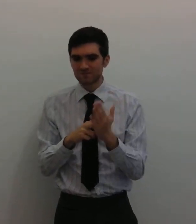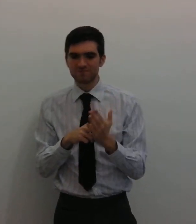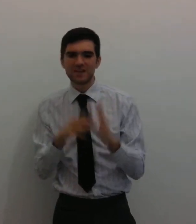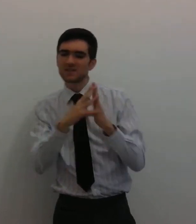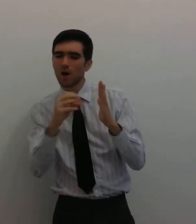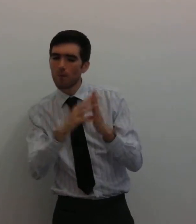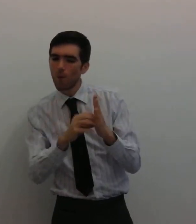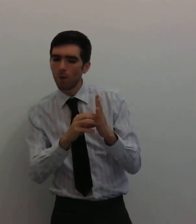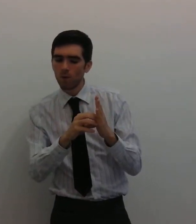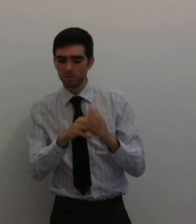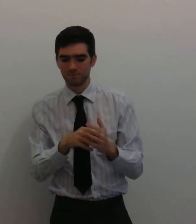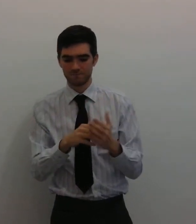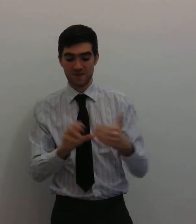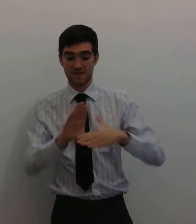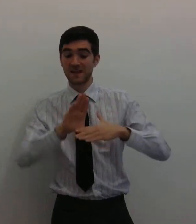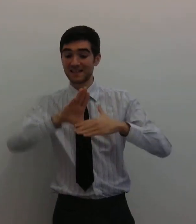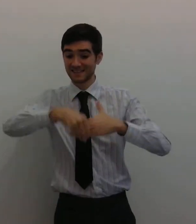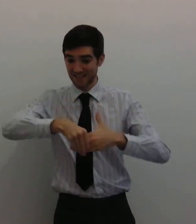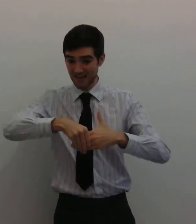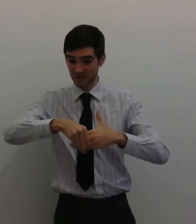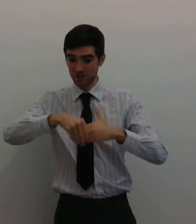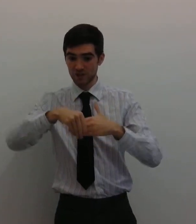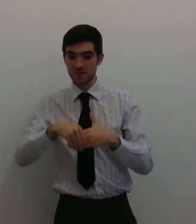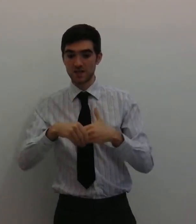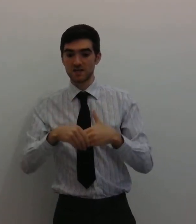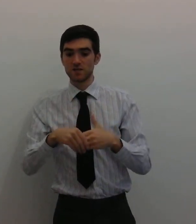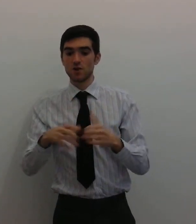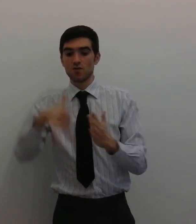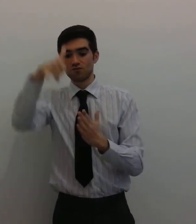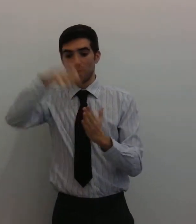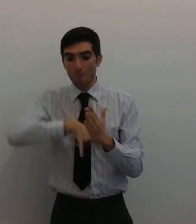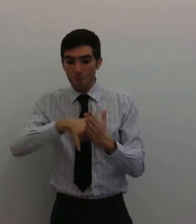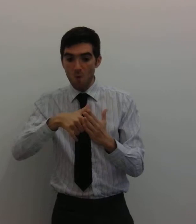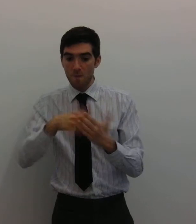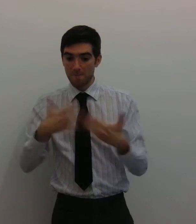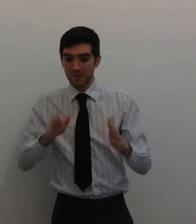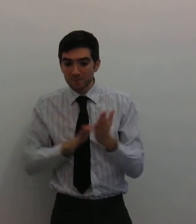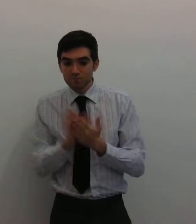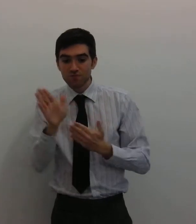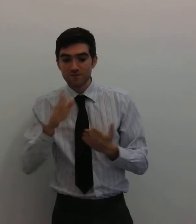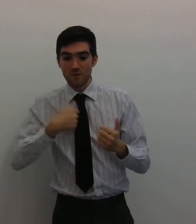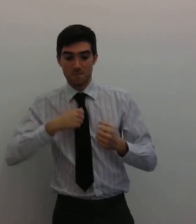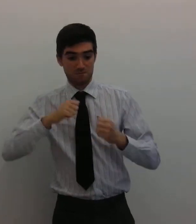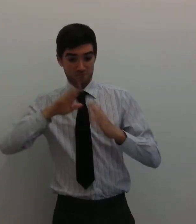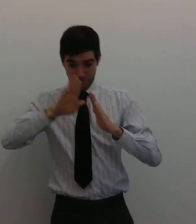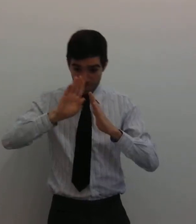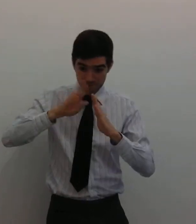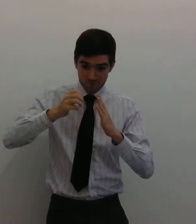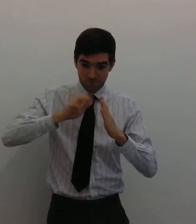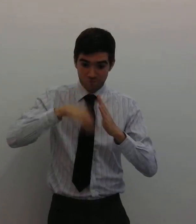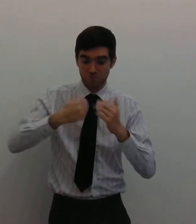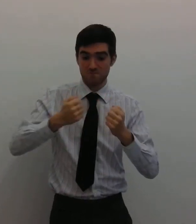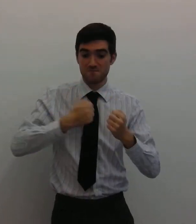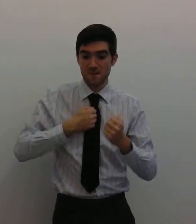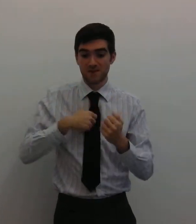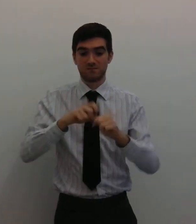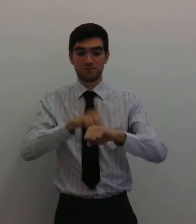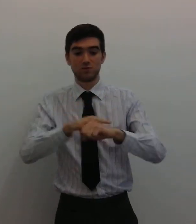the report that I produced from my time recording in order to help me fill that out. So